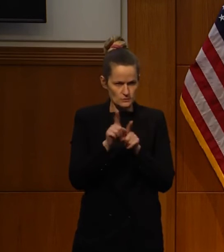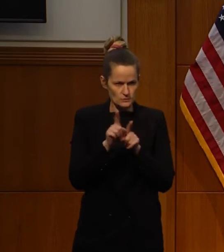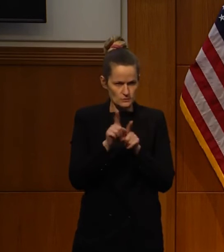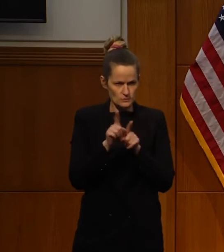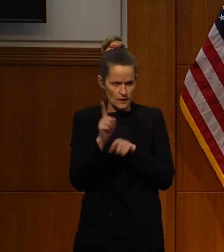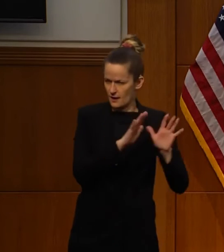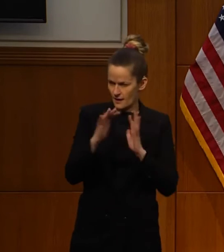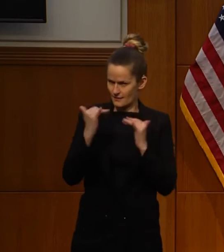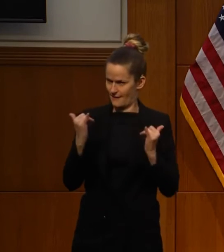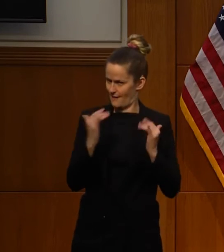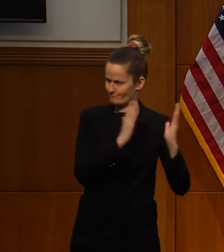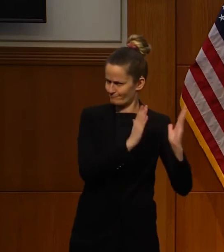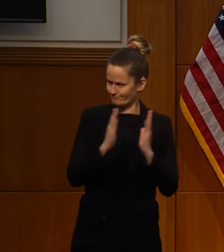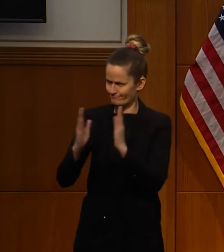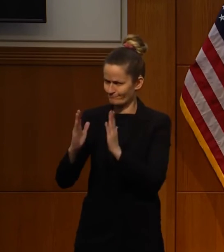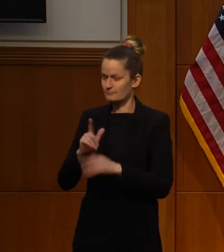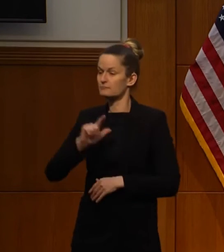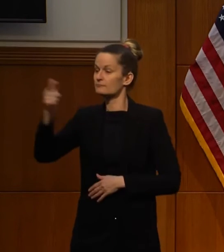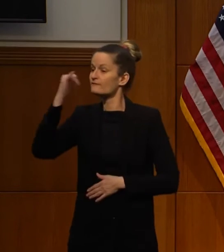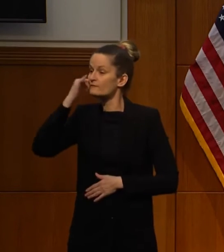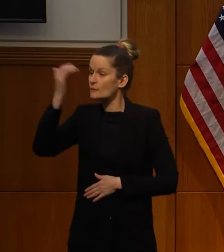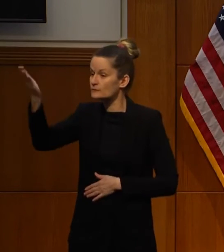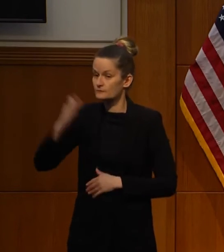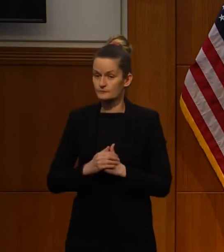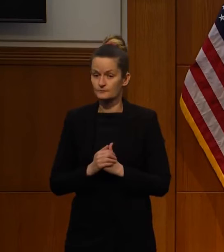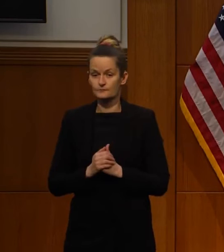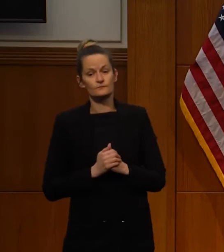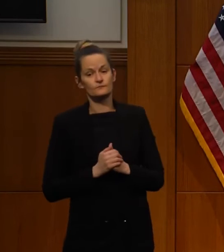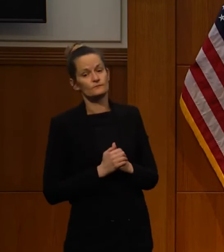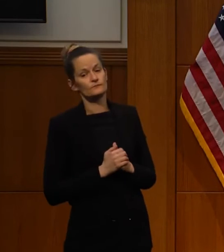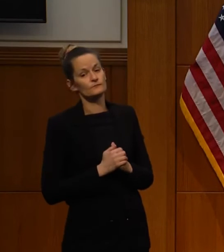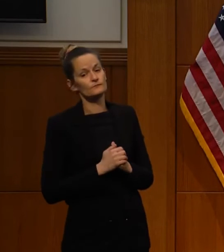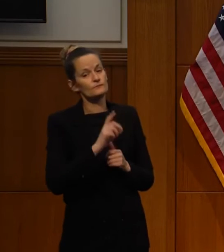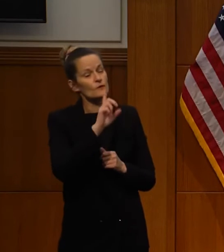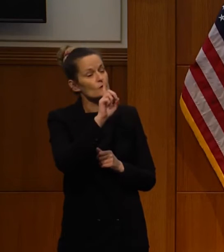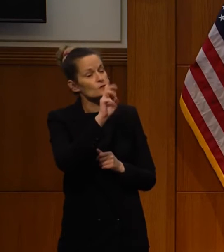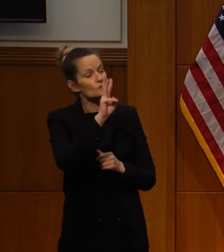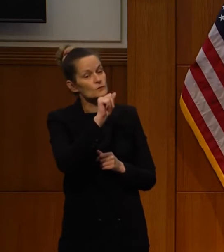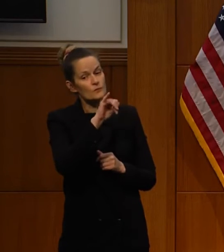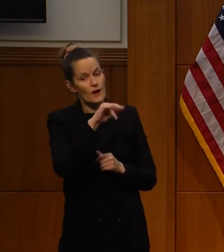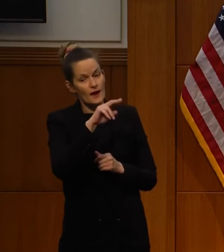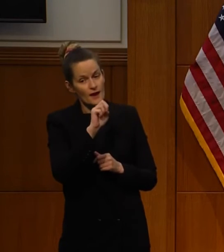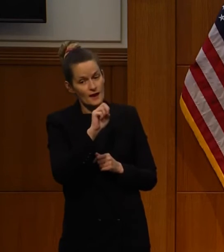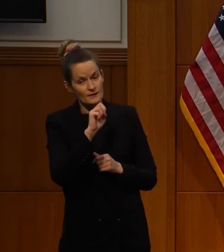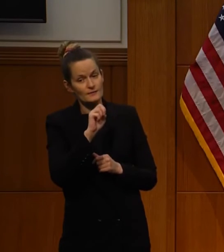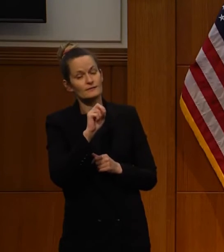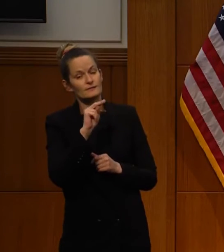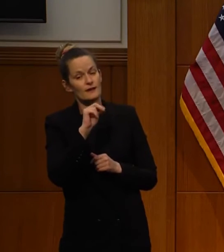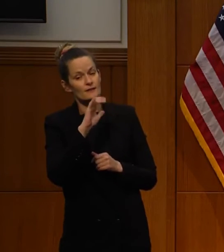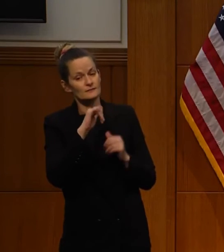Back on the phone, Dwayne Yancey with Cardinal. If you could *6 if you have a question to ask.